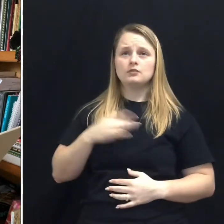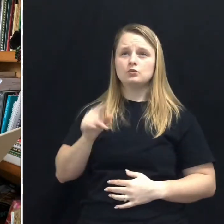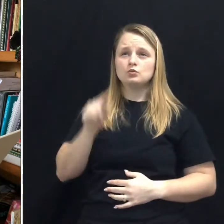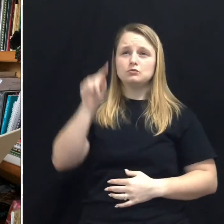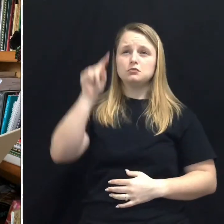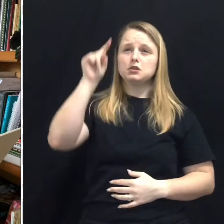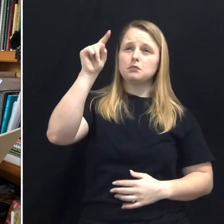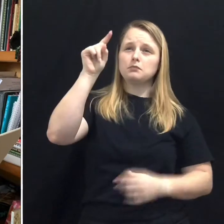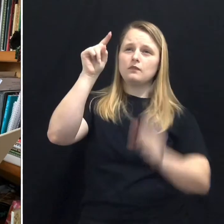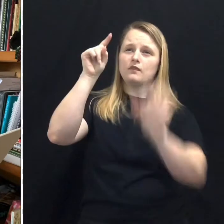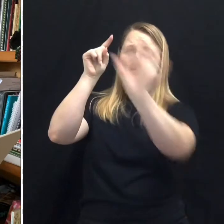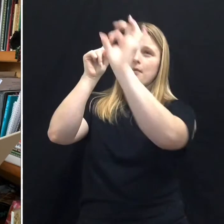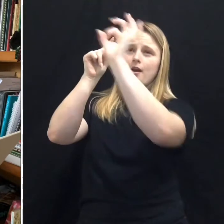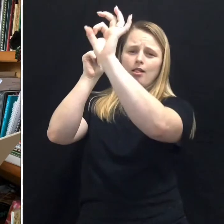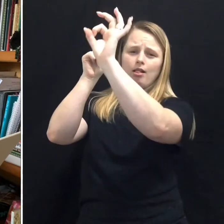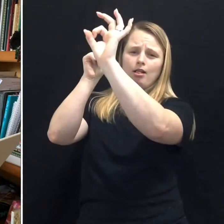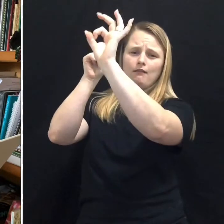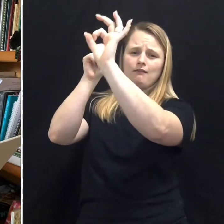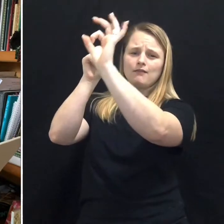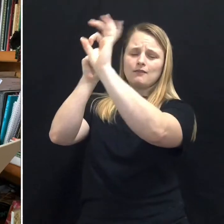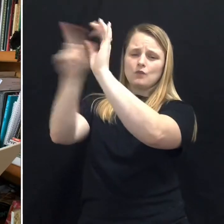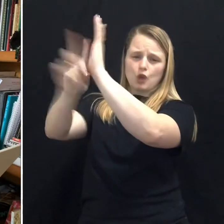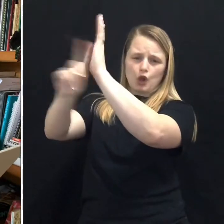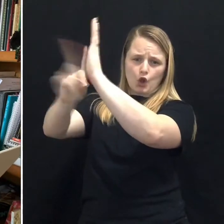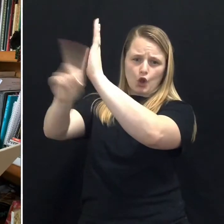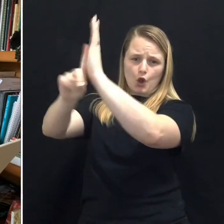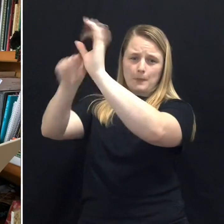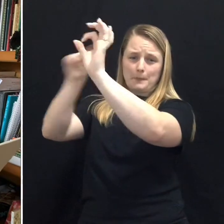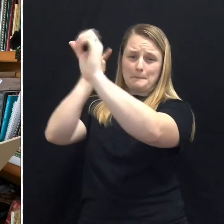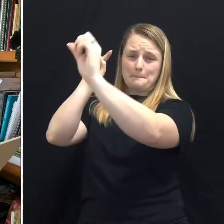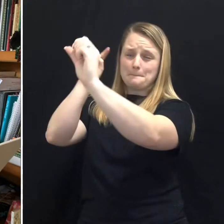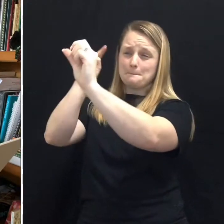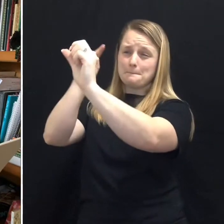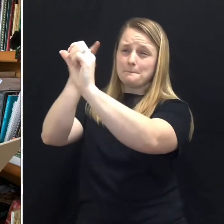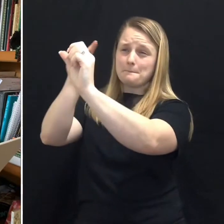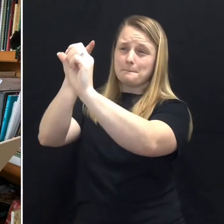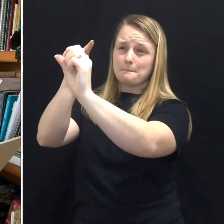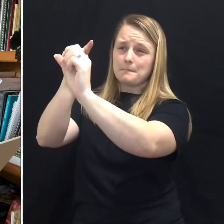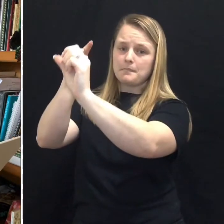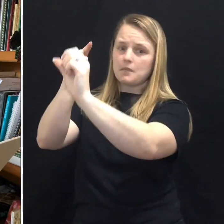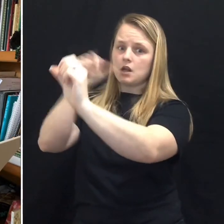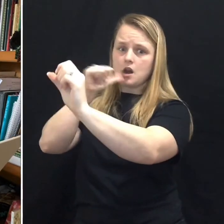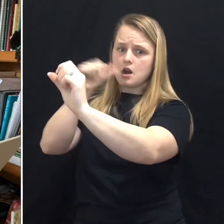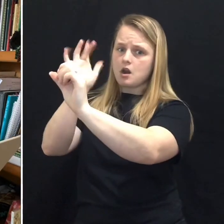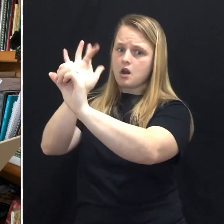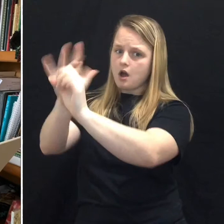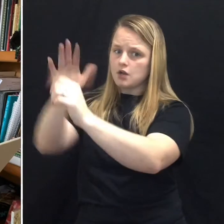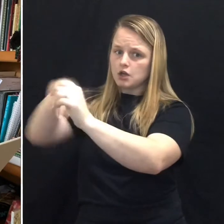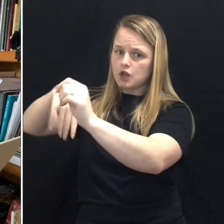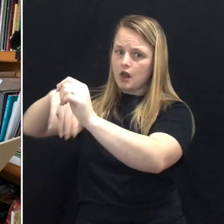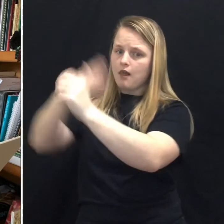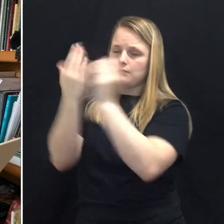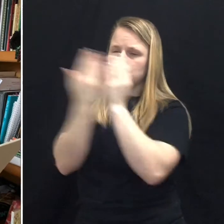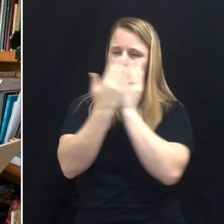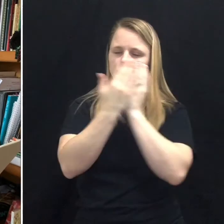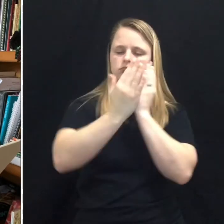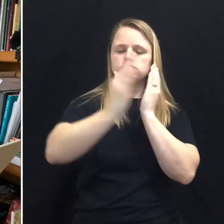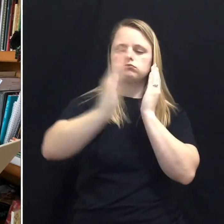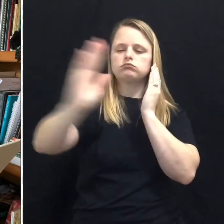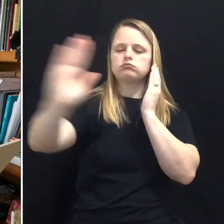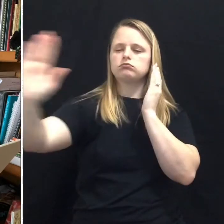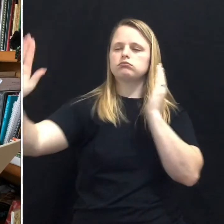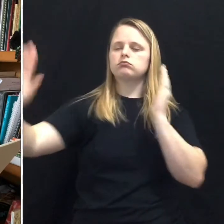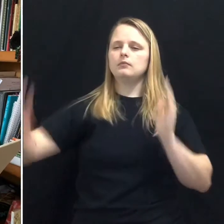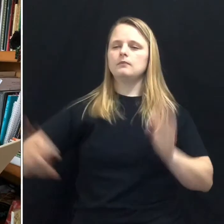and reached for the bell, but before he touched it, the door swung open. There, in the shadows